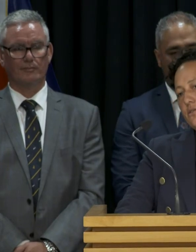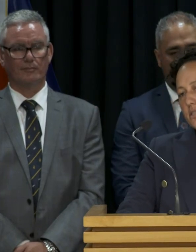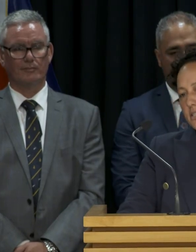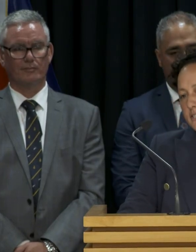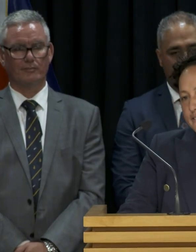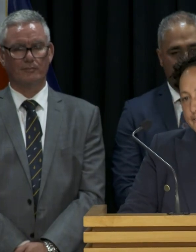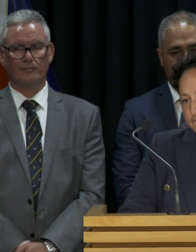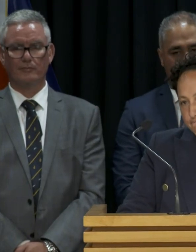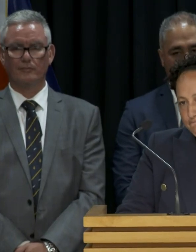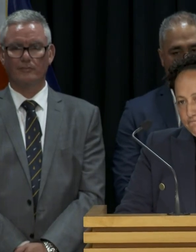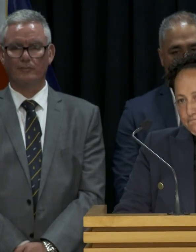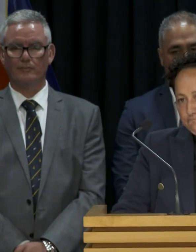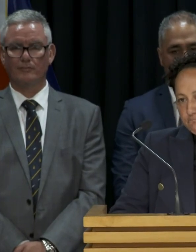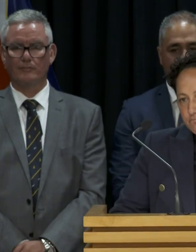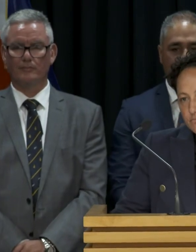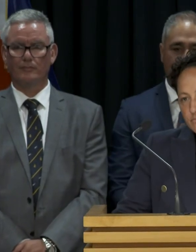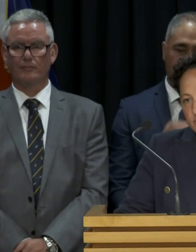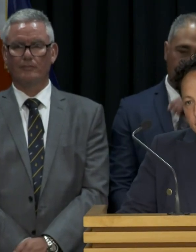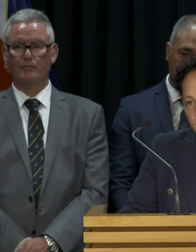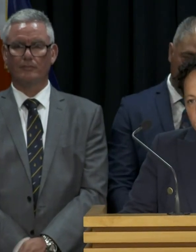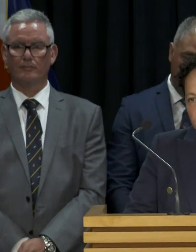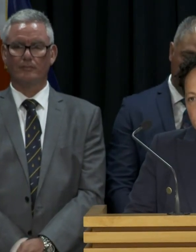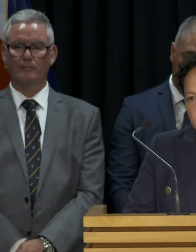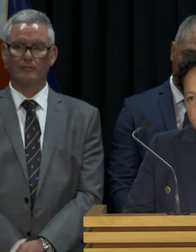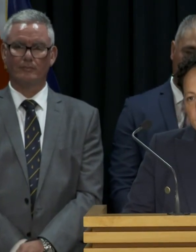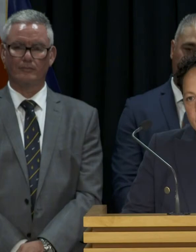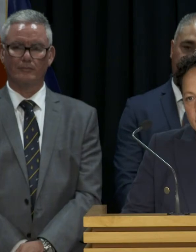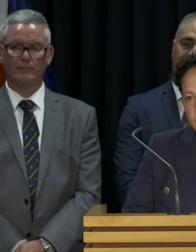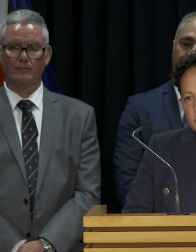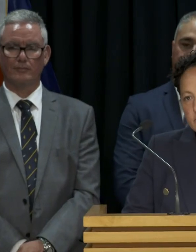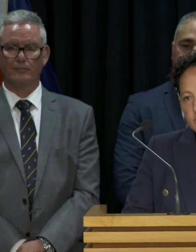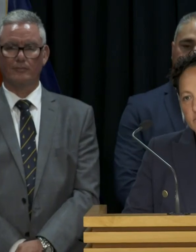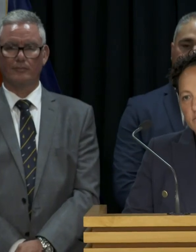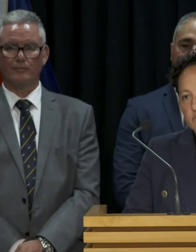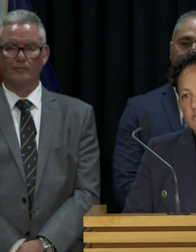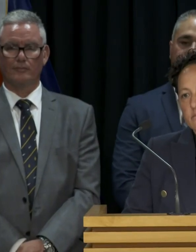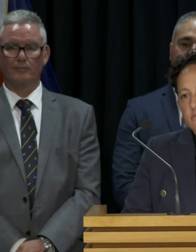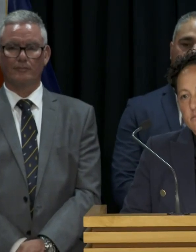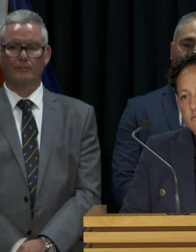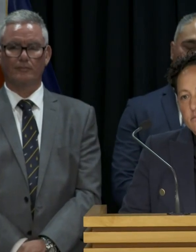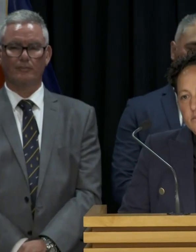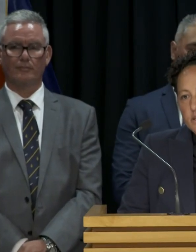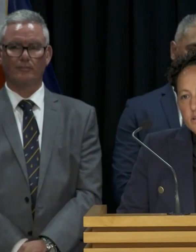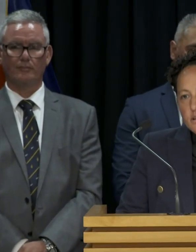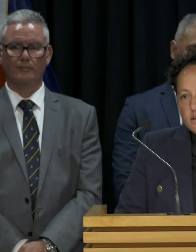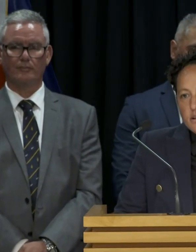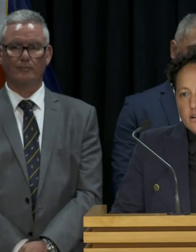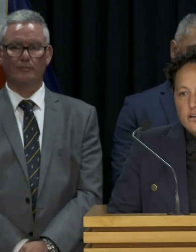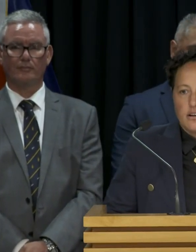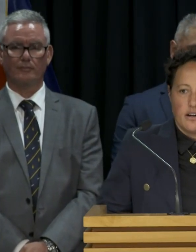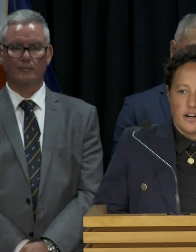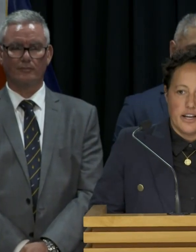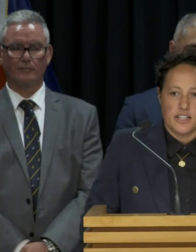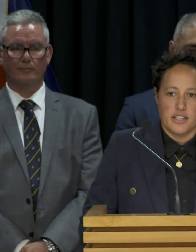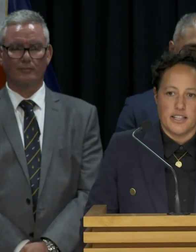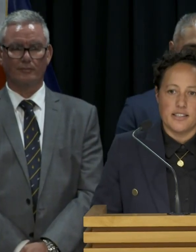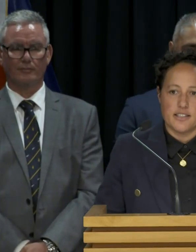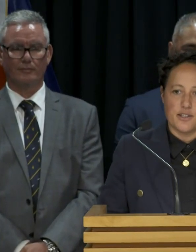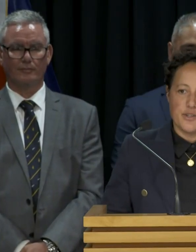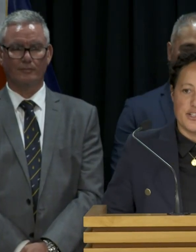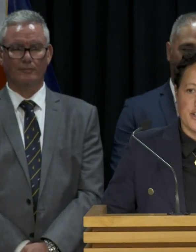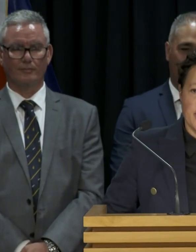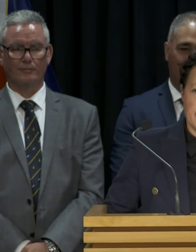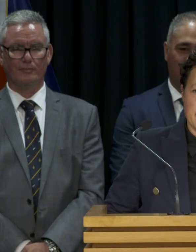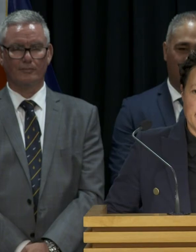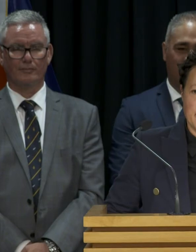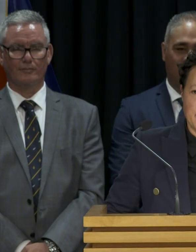privilege, to be honest. Been in Parliament for very long. Why do you think you were chosen ahead of other colleagues? I actually had to answer